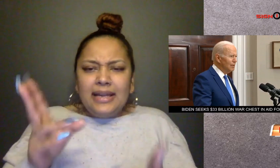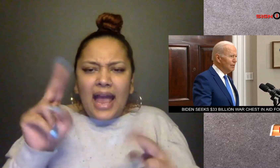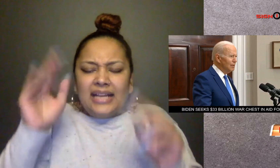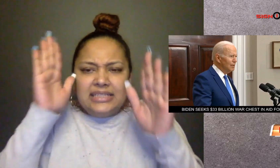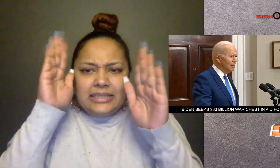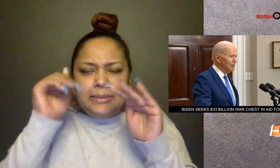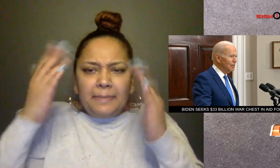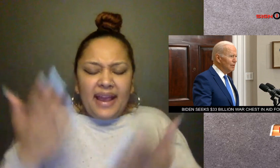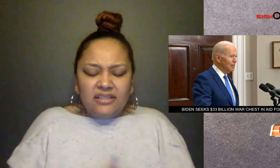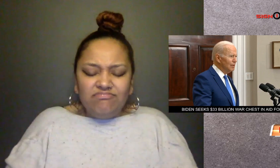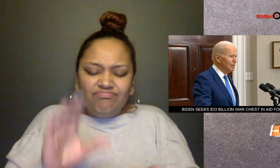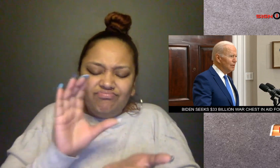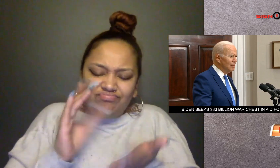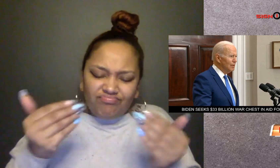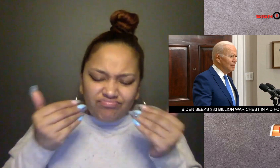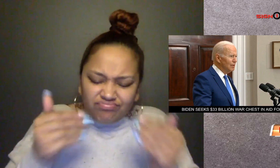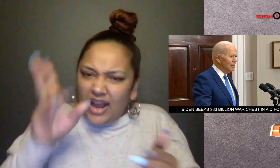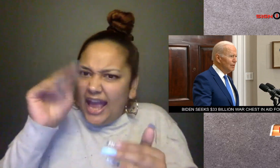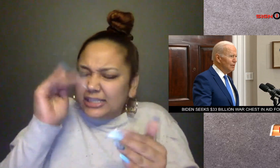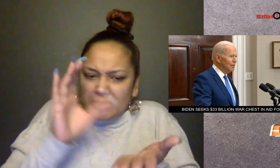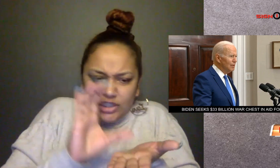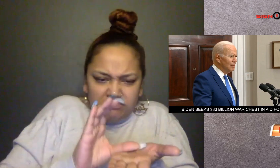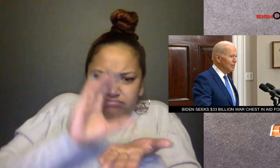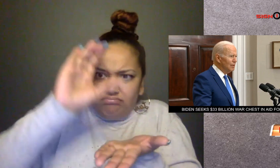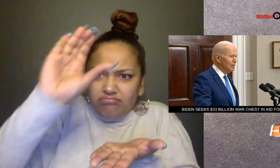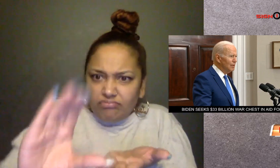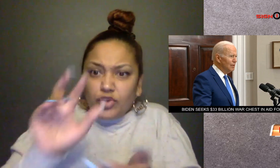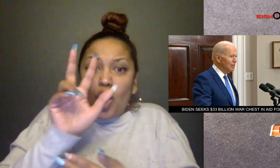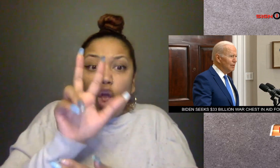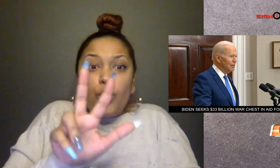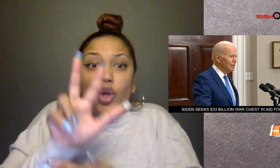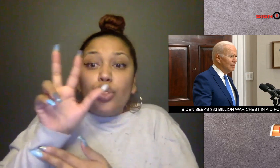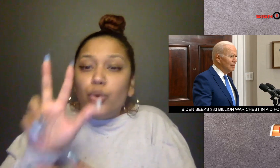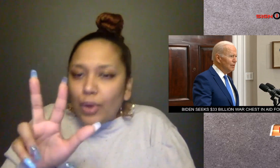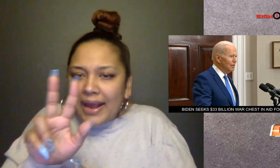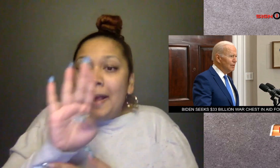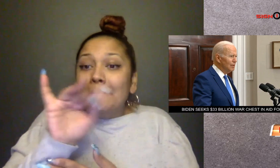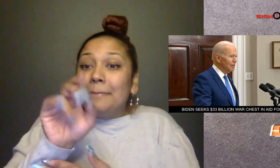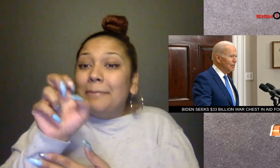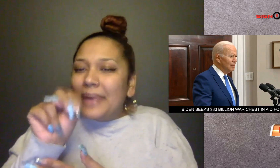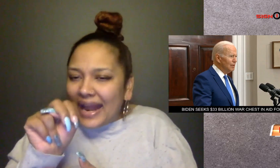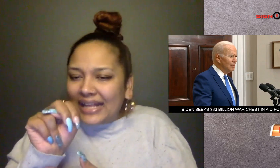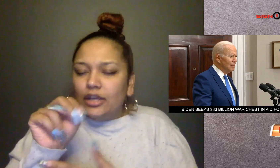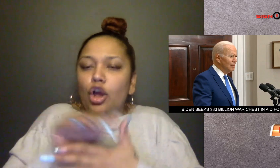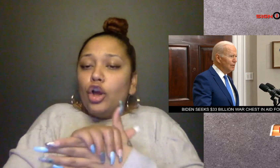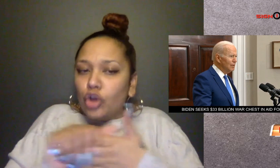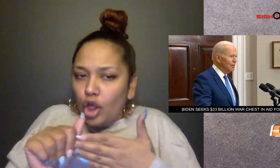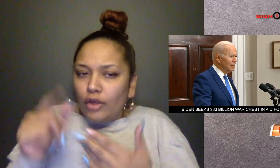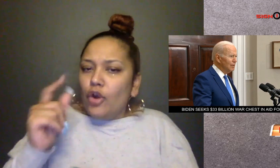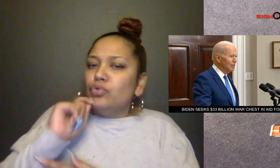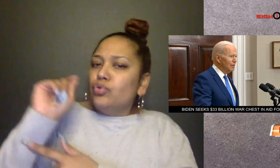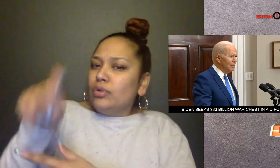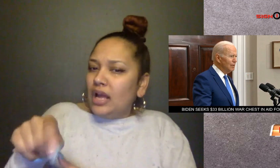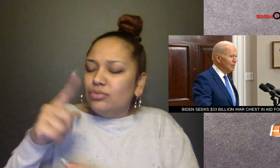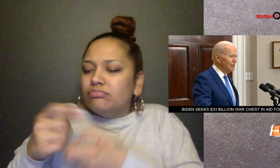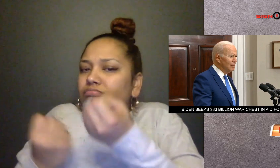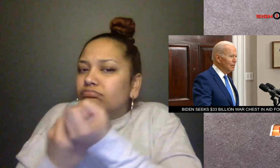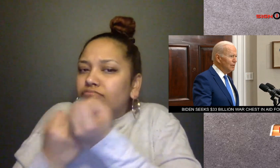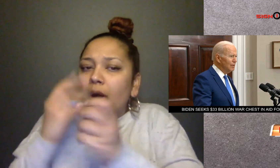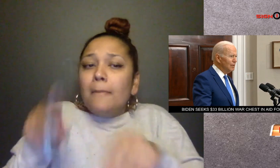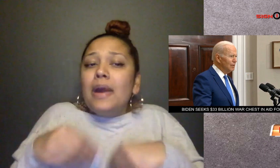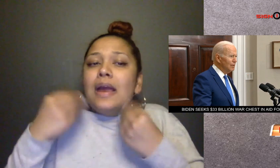at the White House President Biden proposed an unprecedented 33 billion dollars for Ukraine